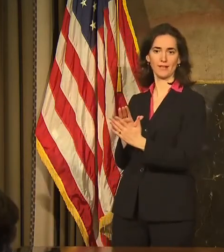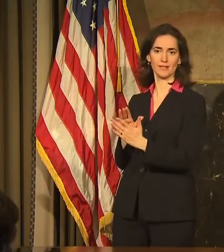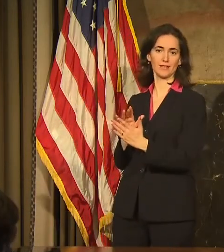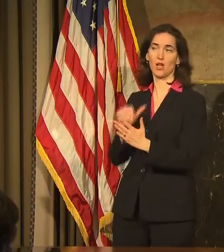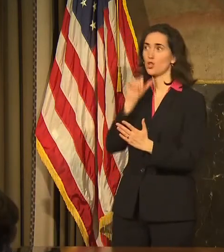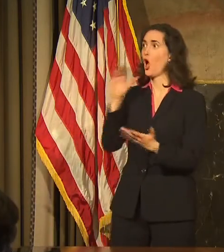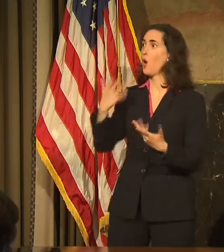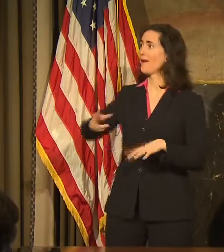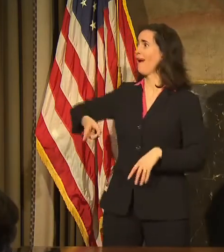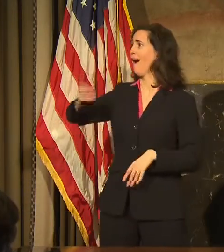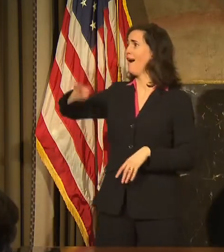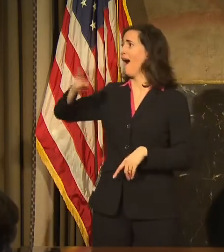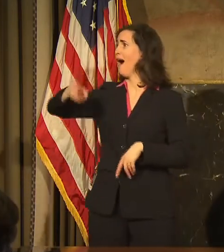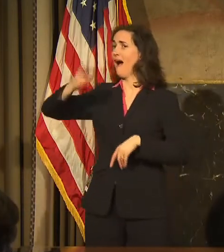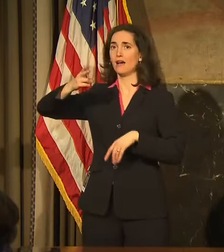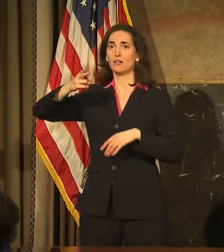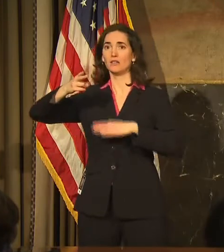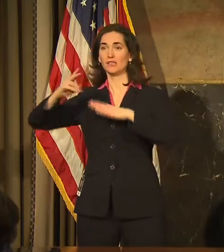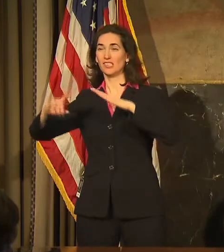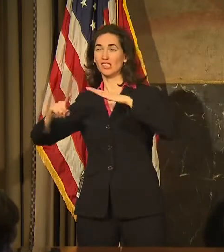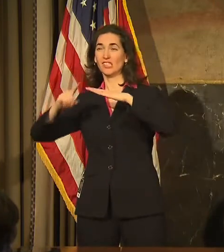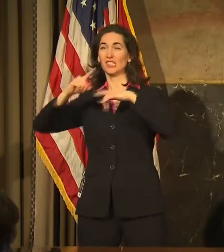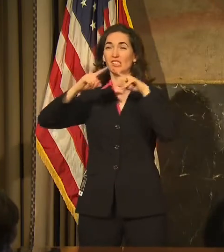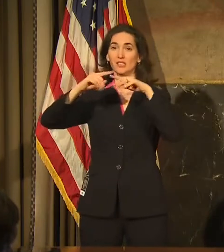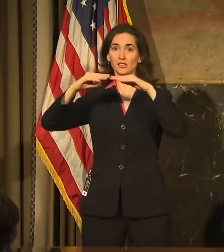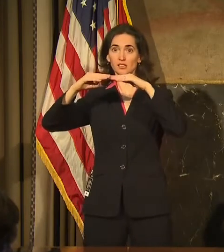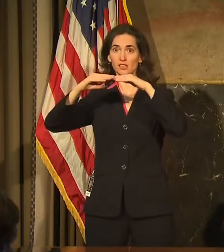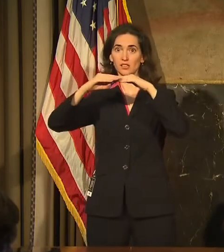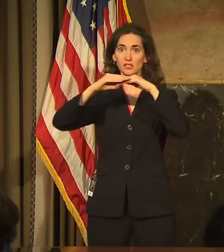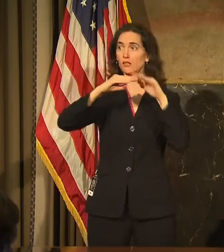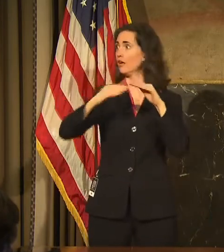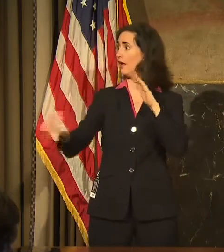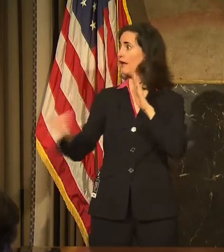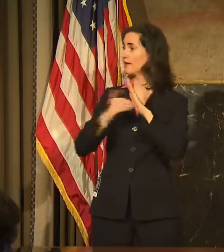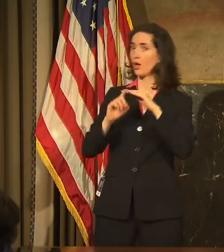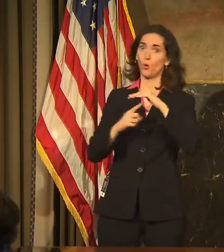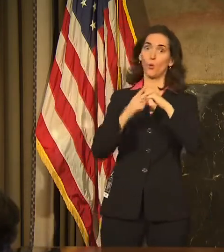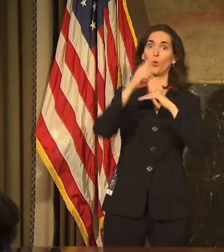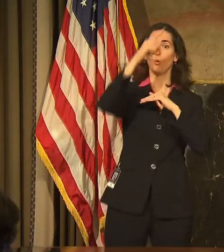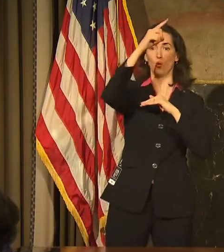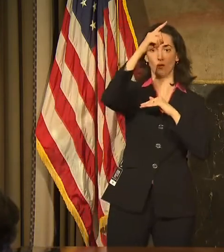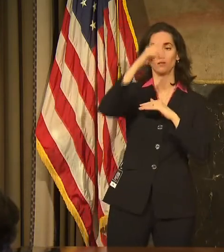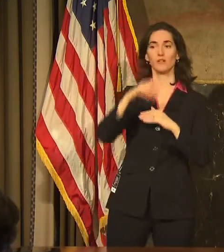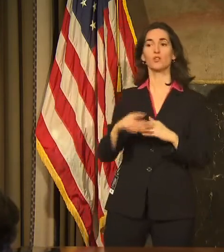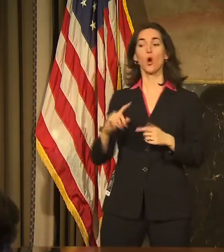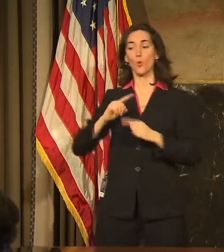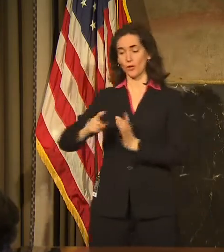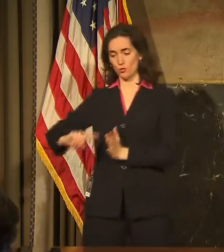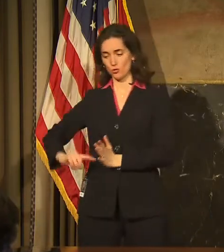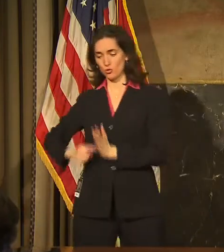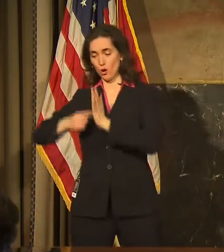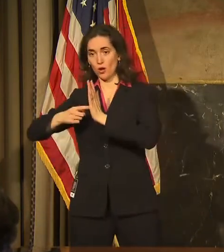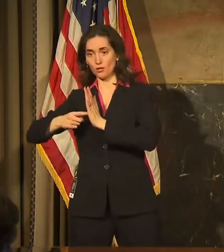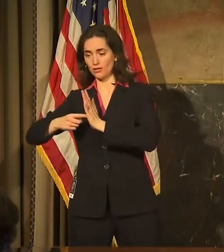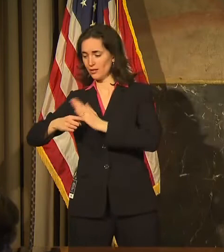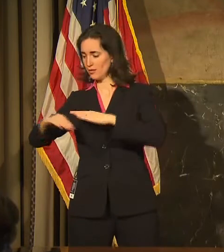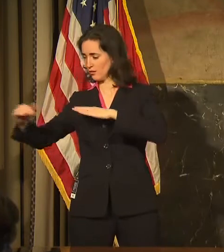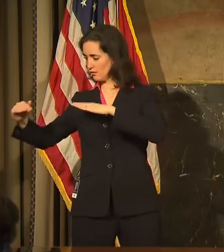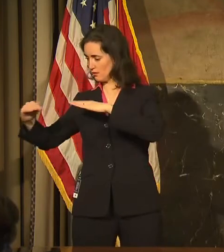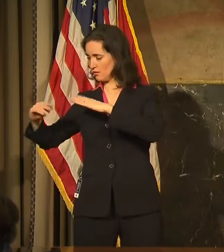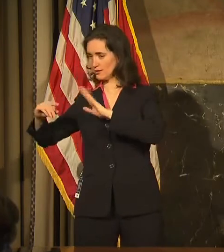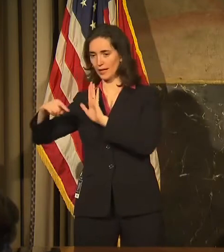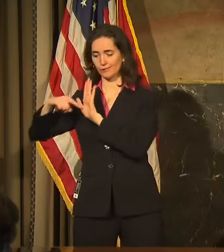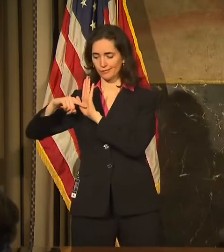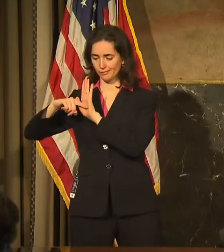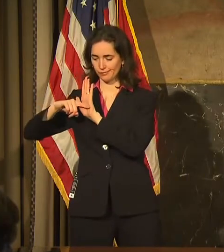ourselves too high. How high you get in a surge is very much related to how high you were when you start that surge. And this past surge,